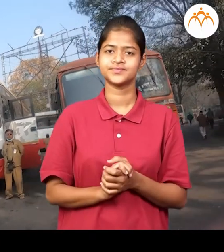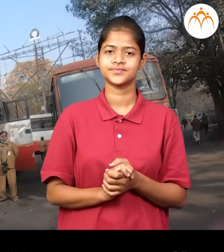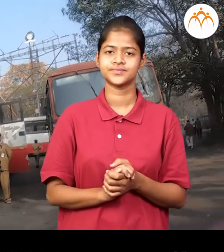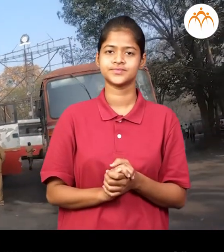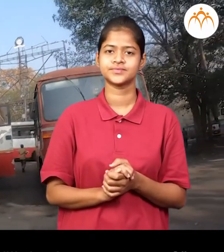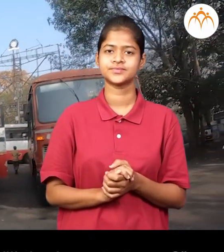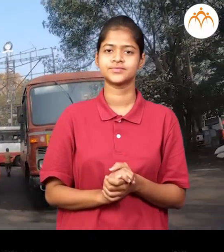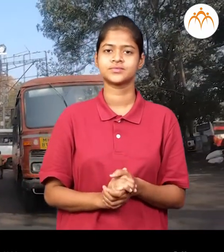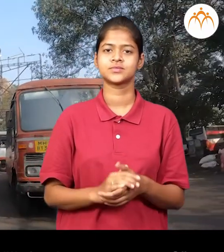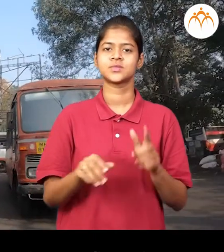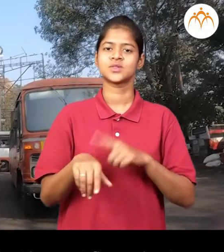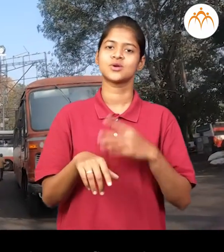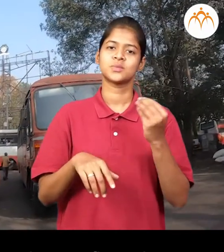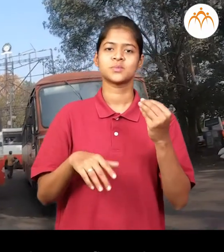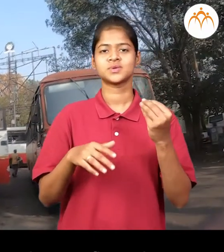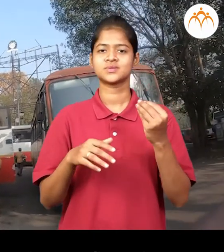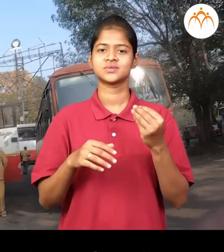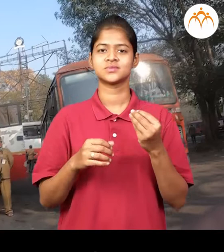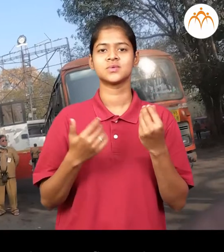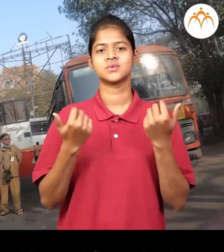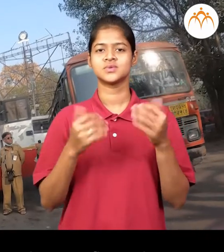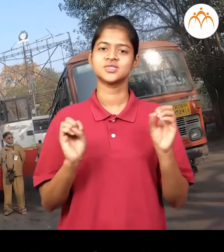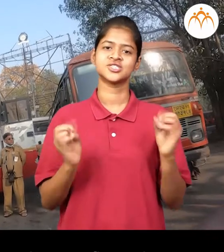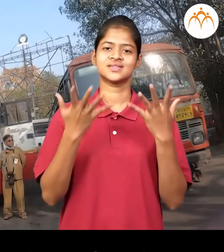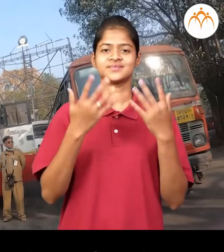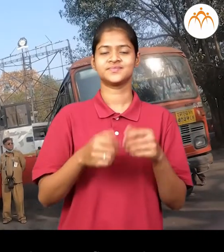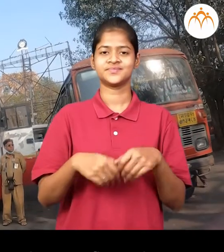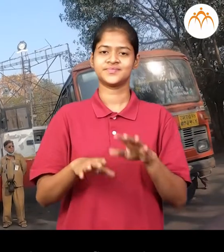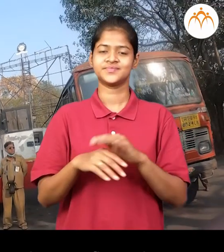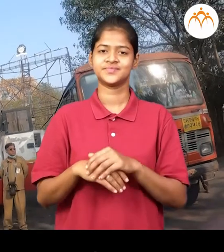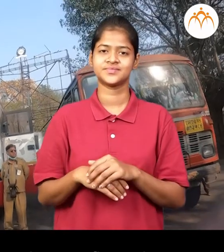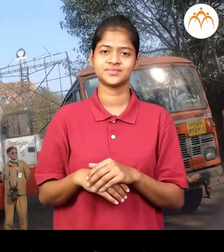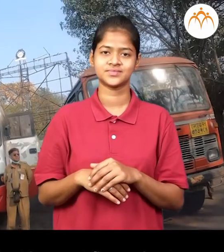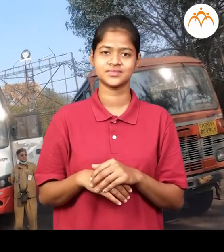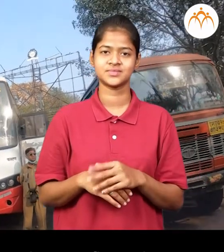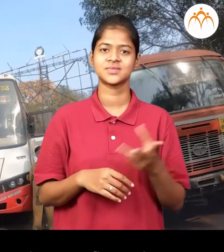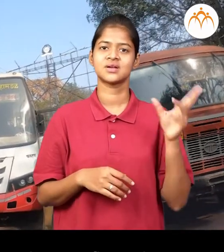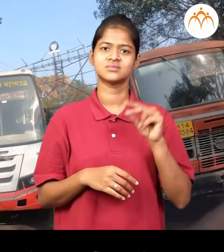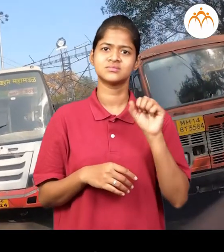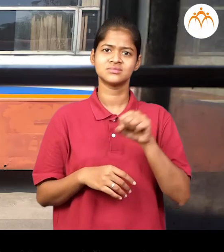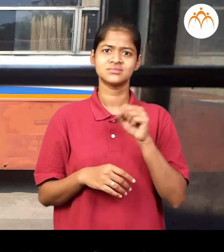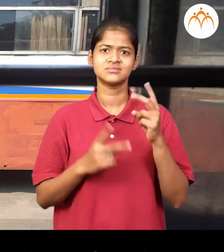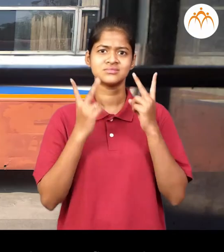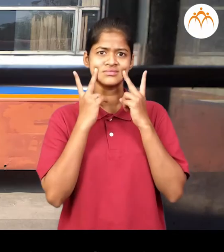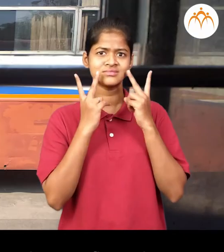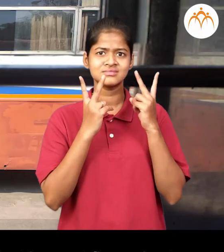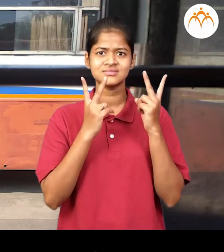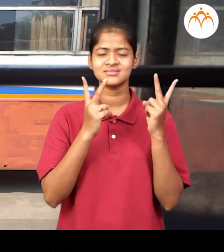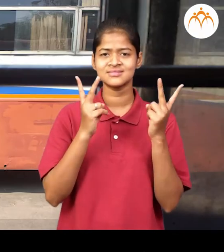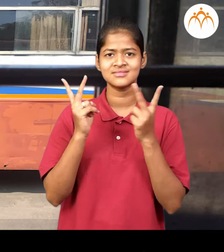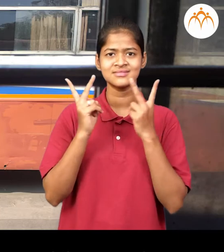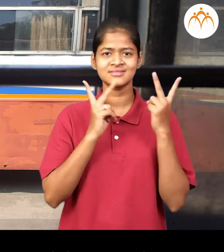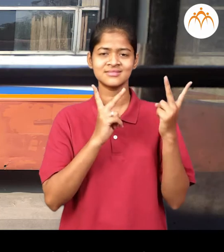bus start now? Sumed's father said, it will start in next 5 minutes.